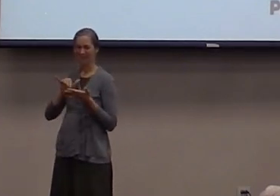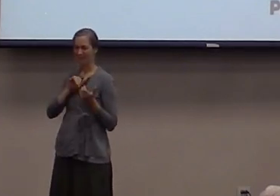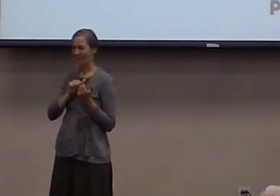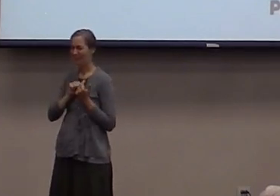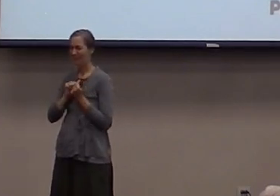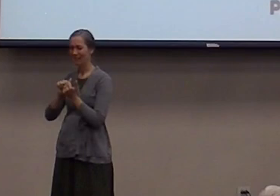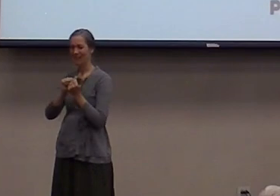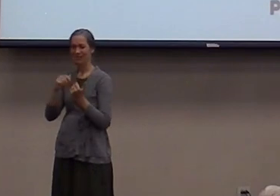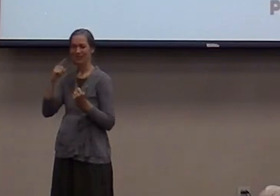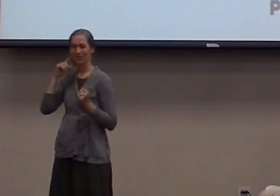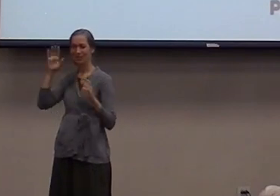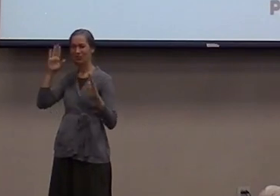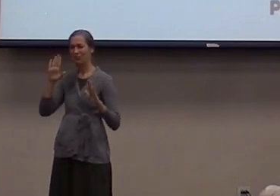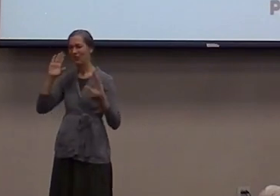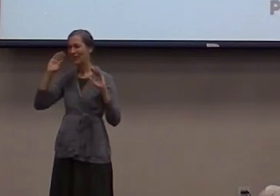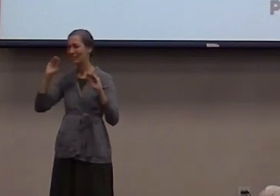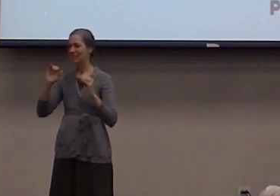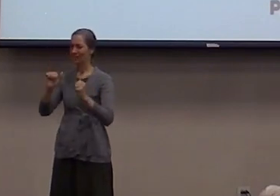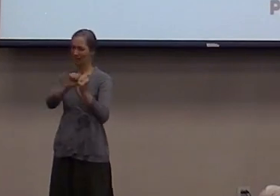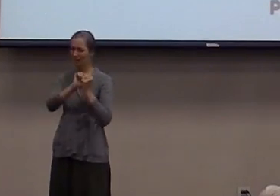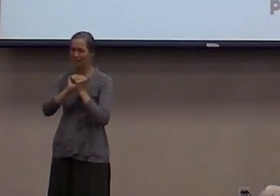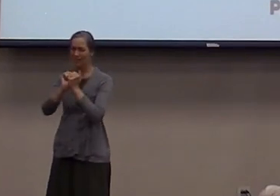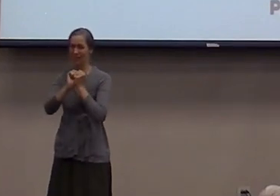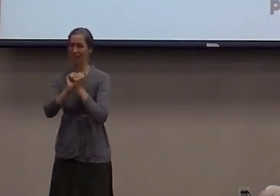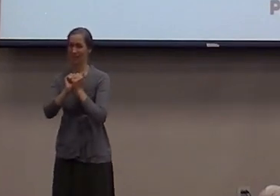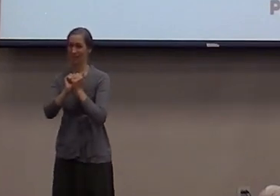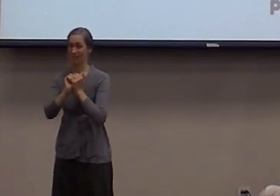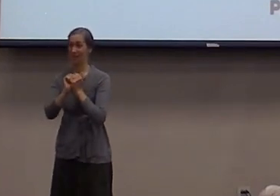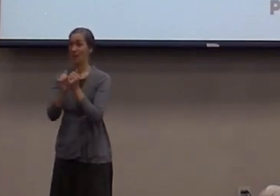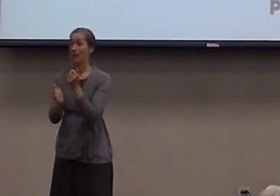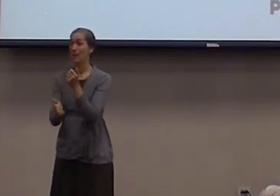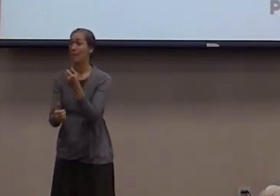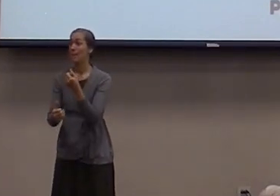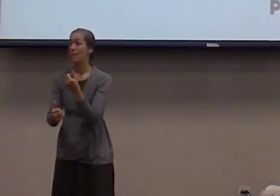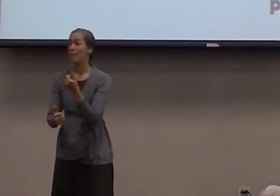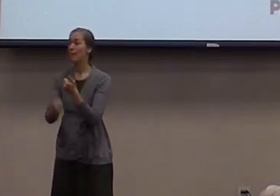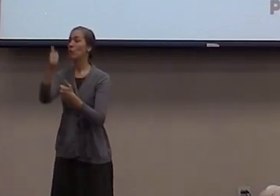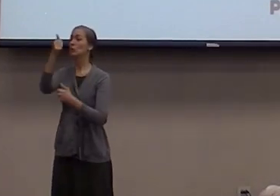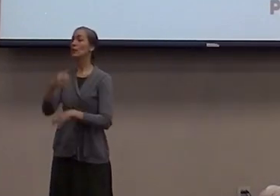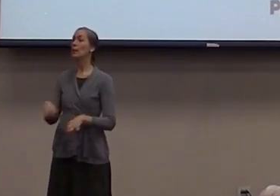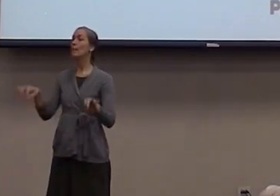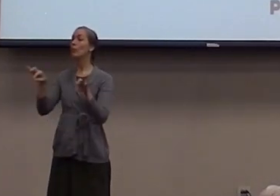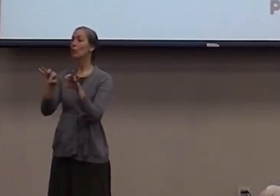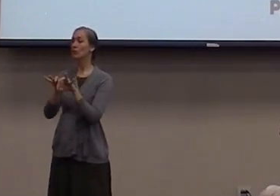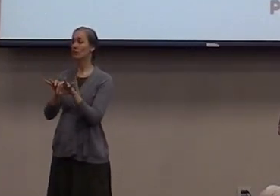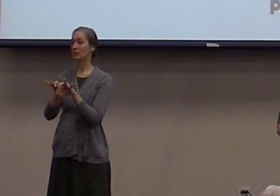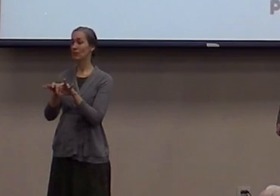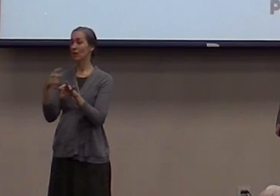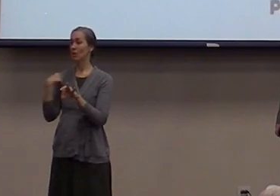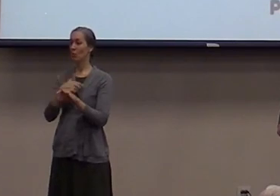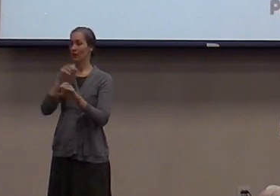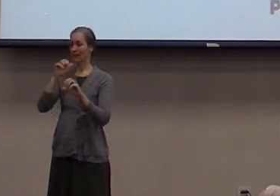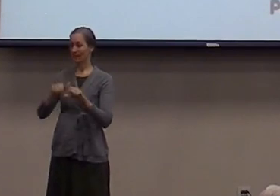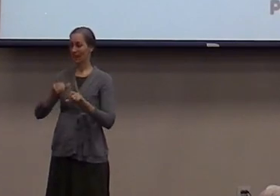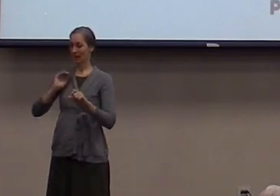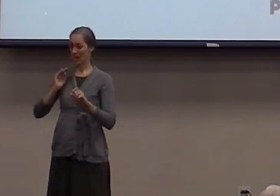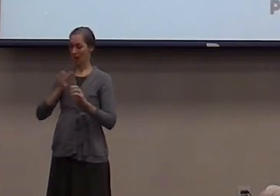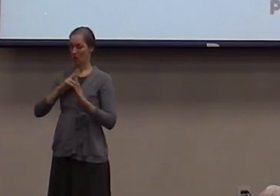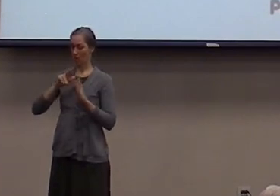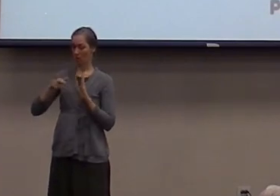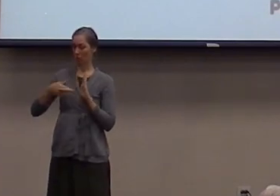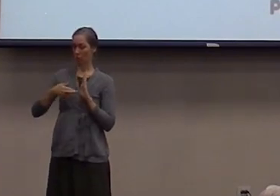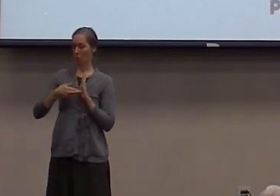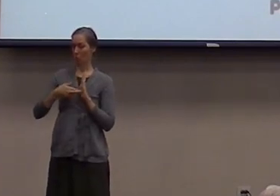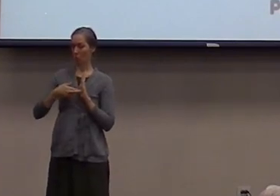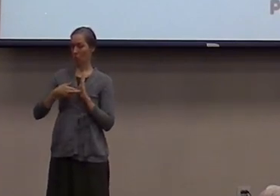together. But maybe more important than anything else, we get to fulfill our role of being a